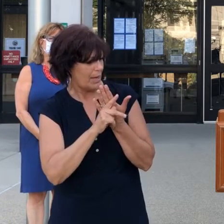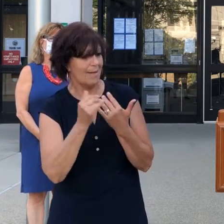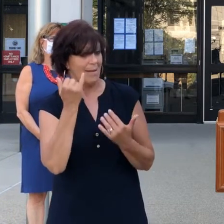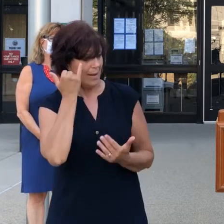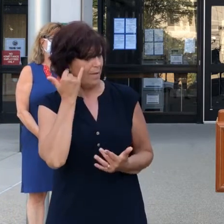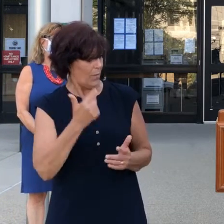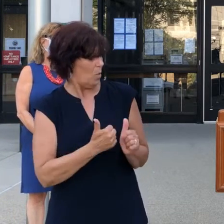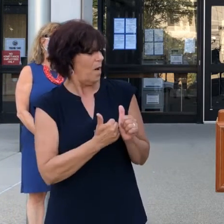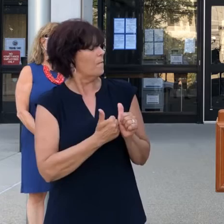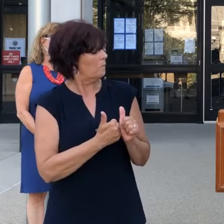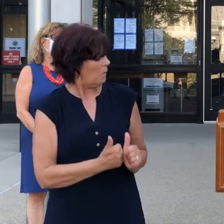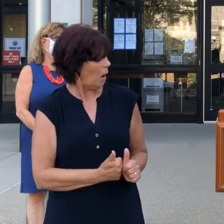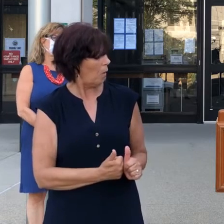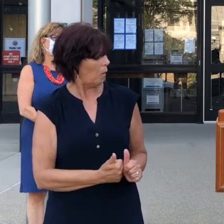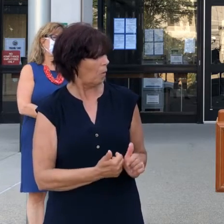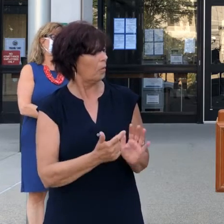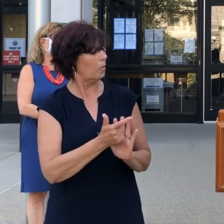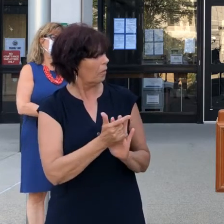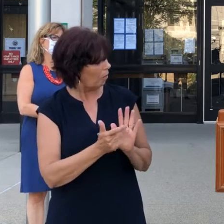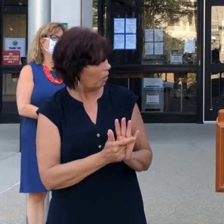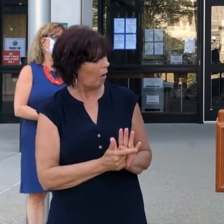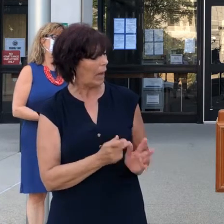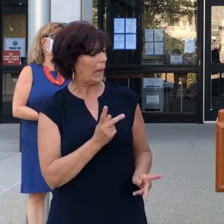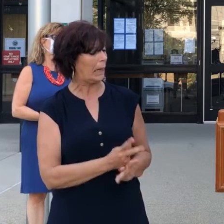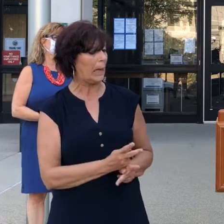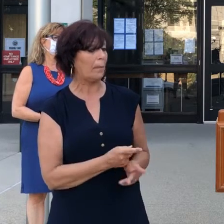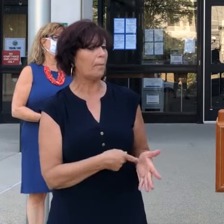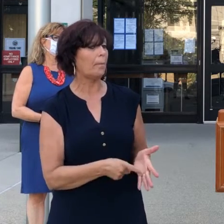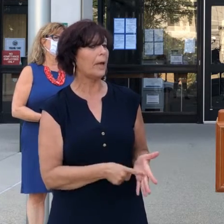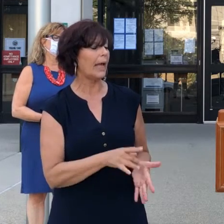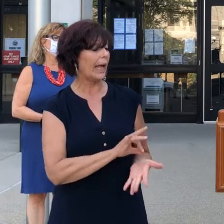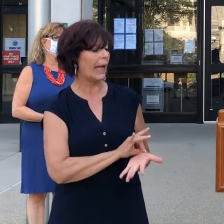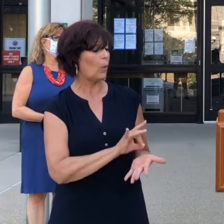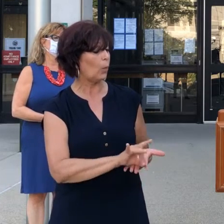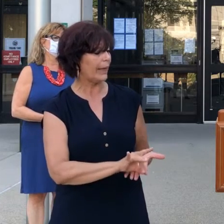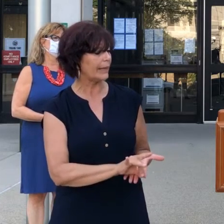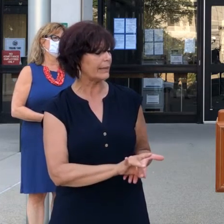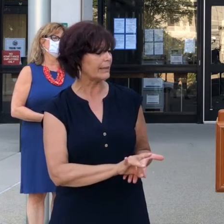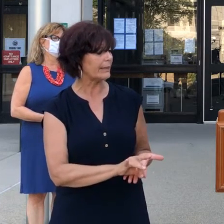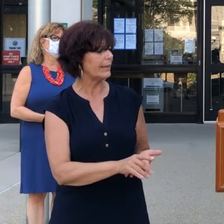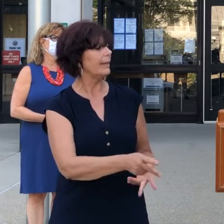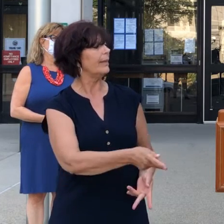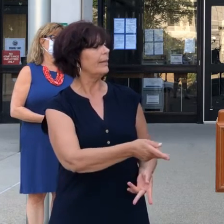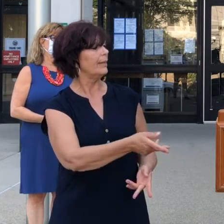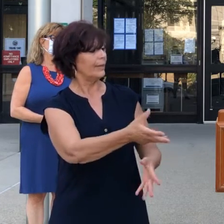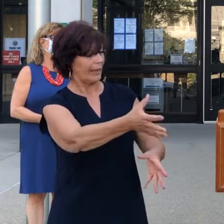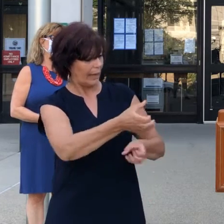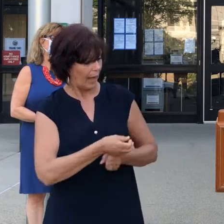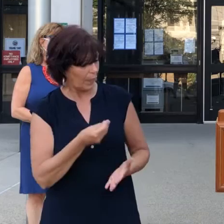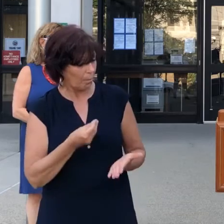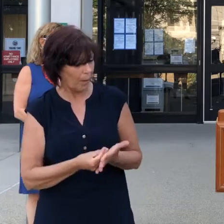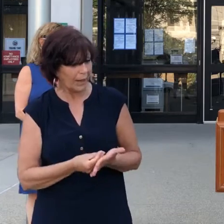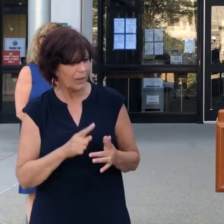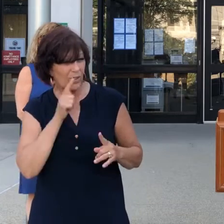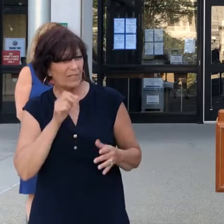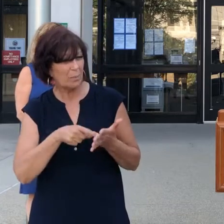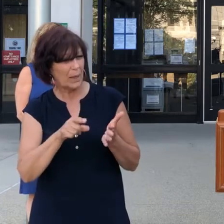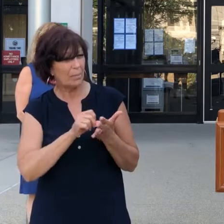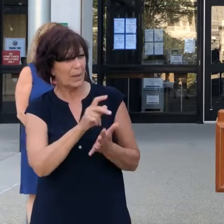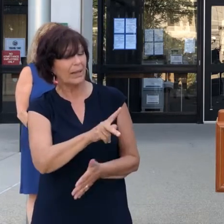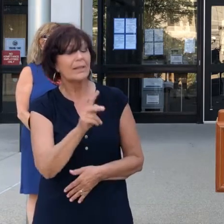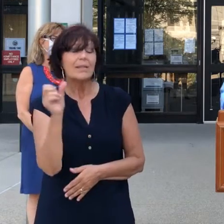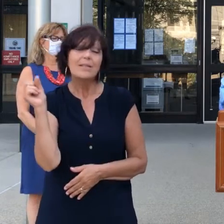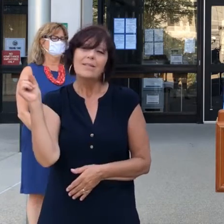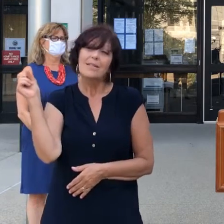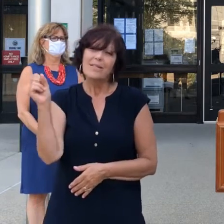as you have people on the payroll for 8 weeks, you can get the loan and you can be able to forgive it? Well, I mean, that's part of the issue. And what I found out yesterday